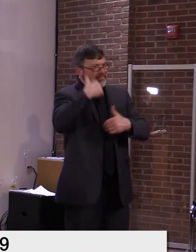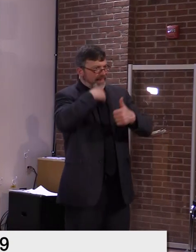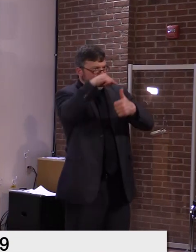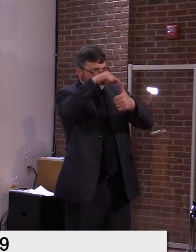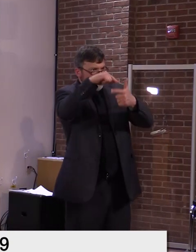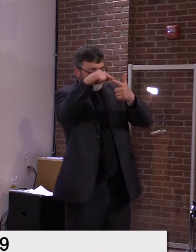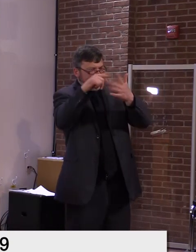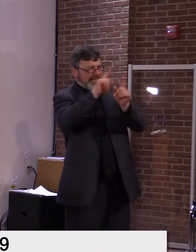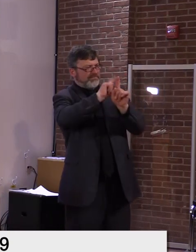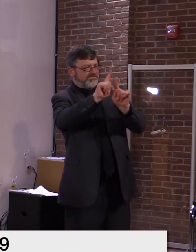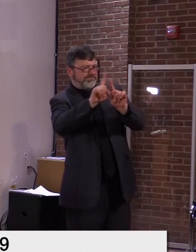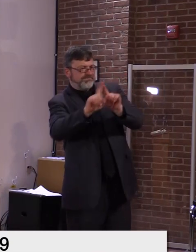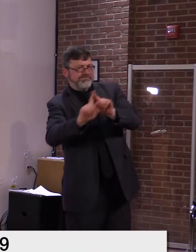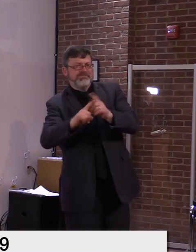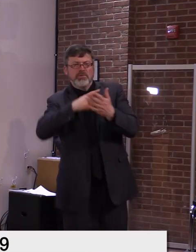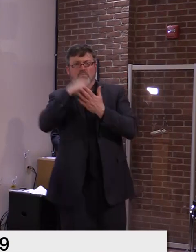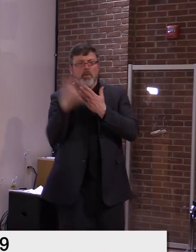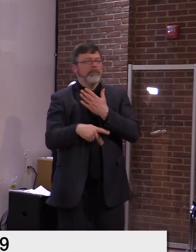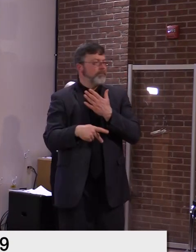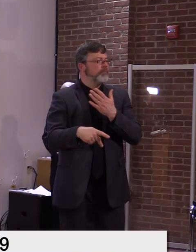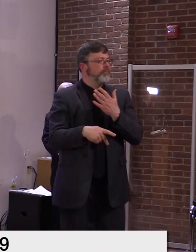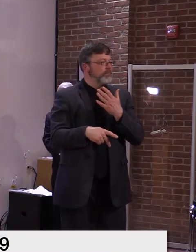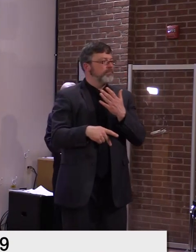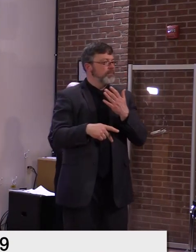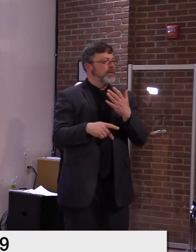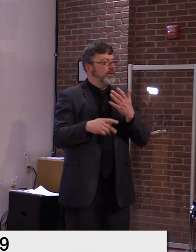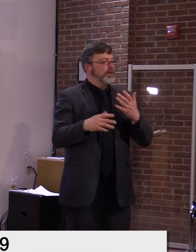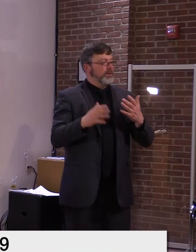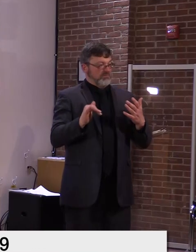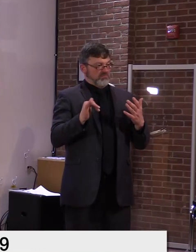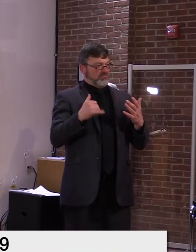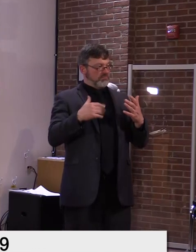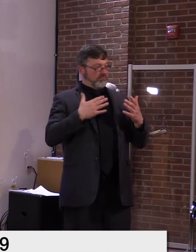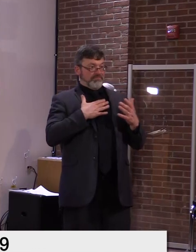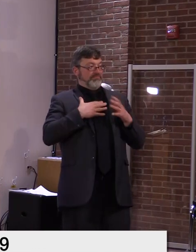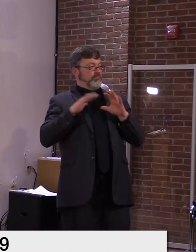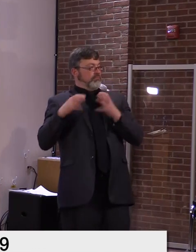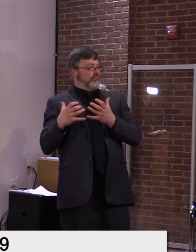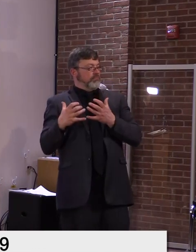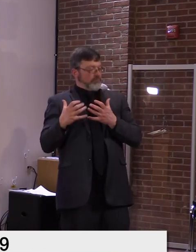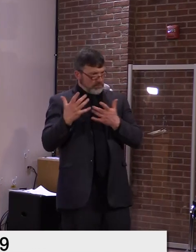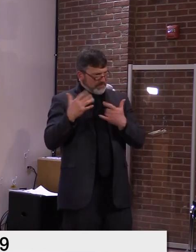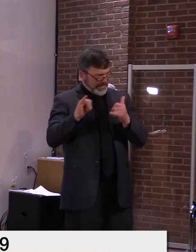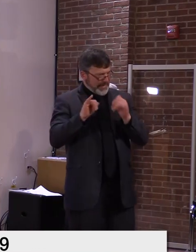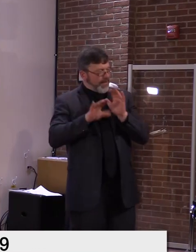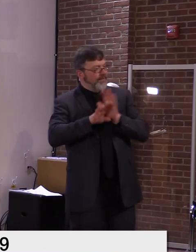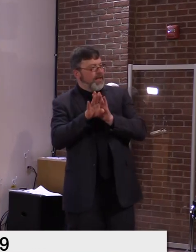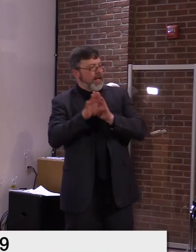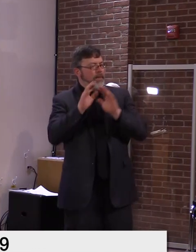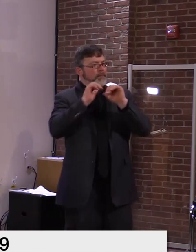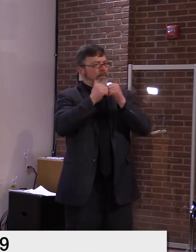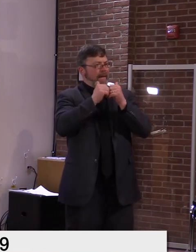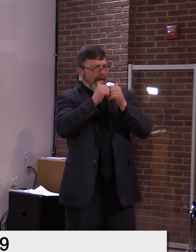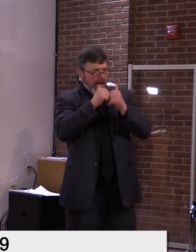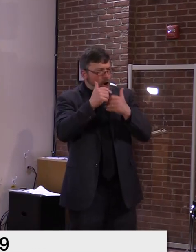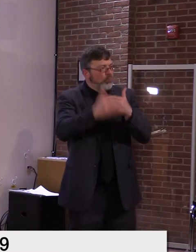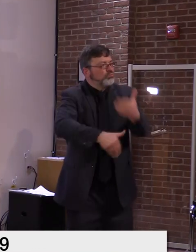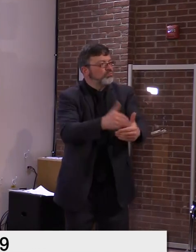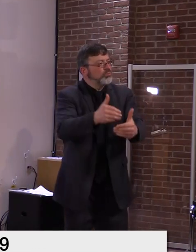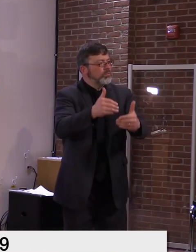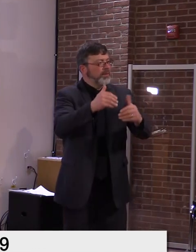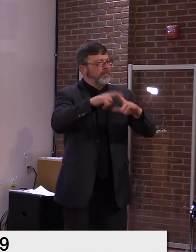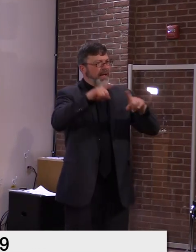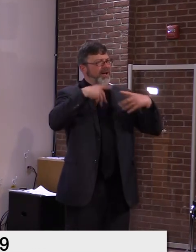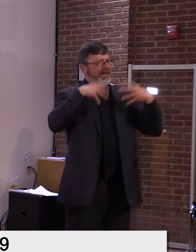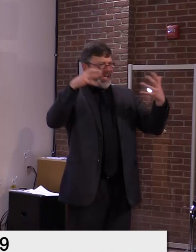think there's a lot to do between now and then, but I think it can be accomplished. And again, it's a great opportunity and to